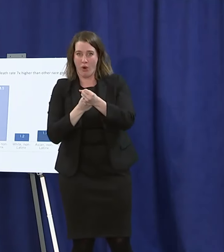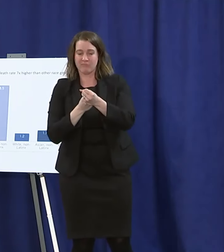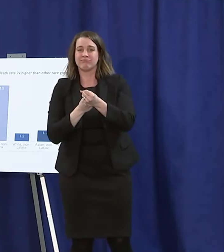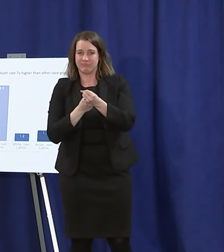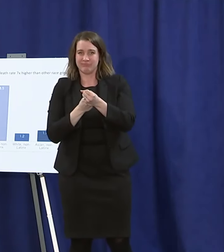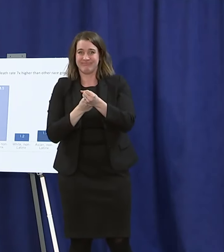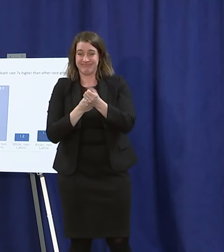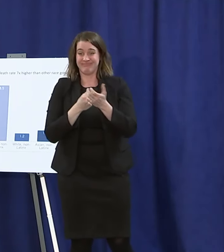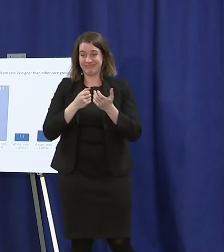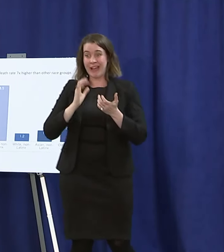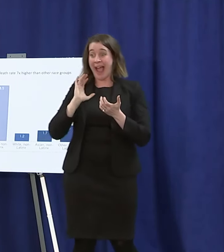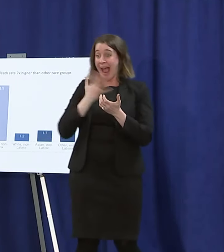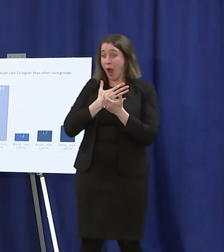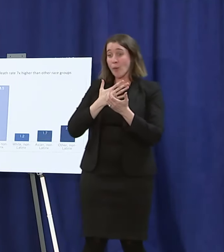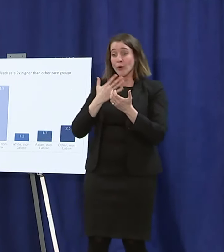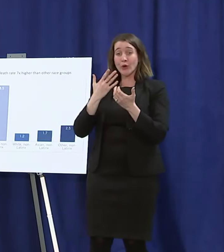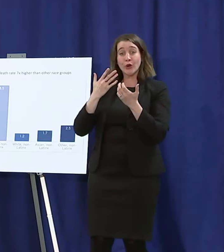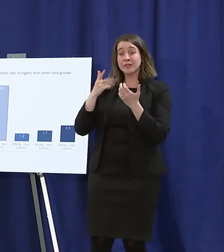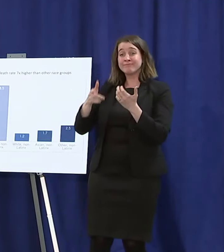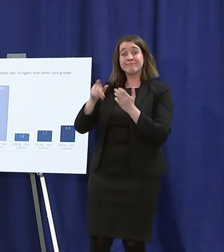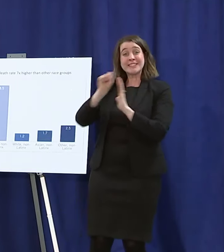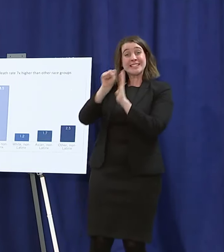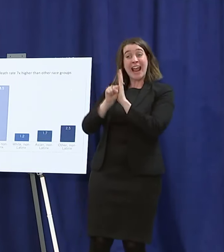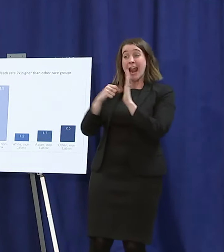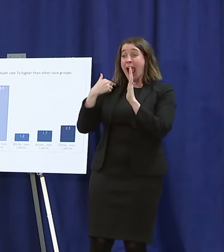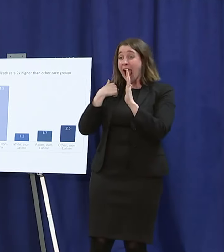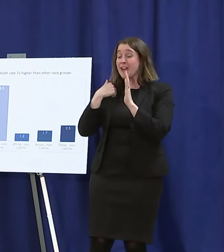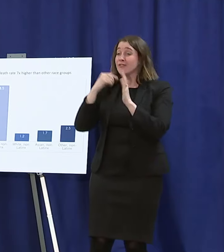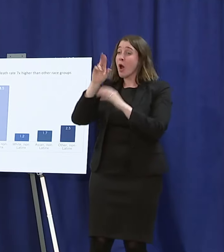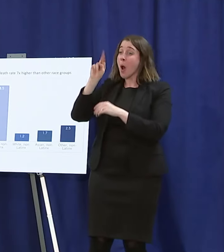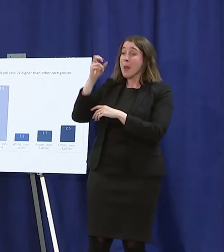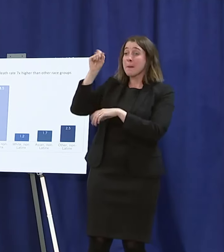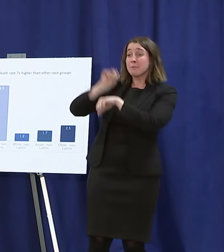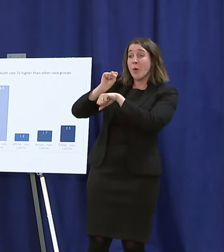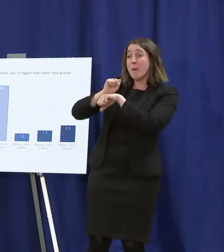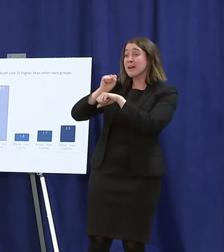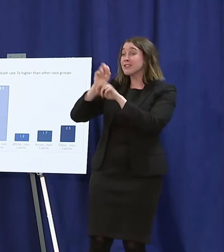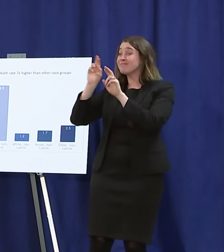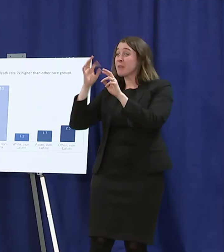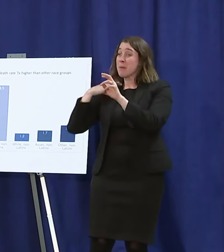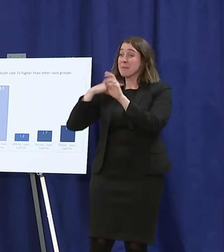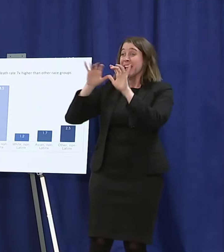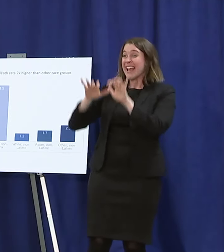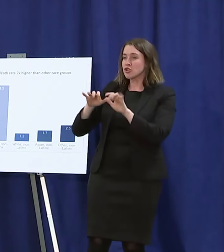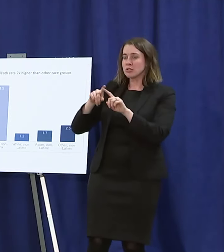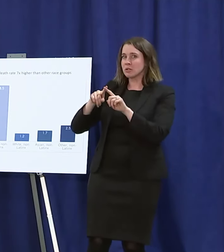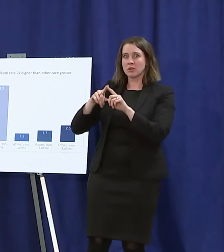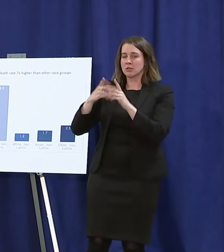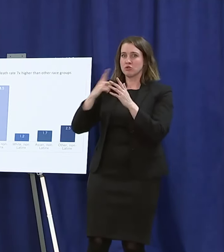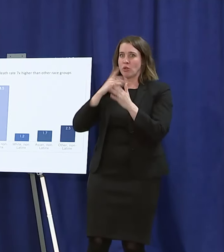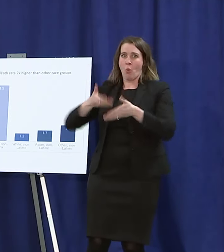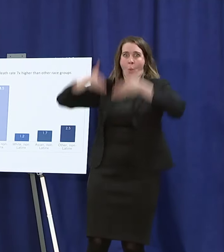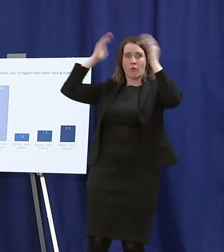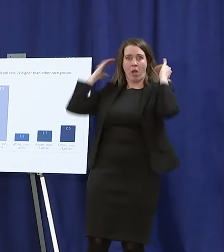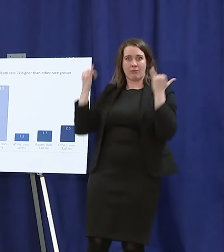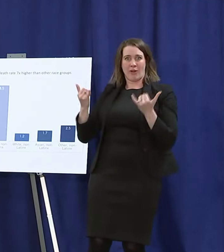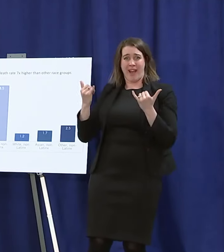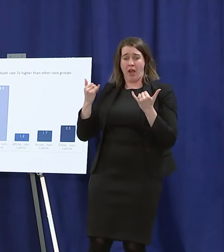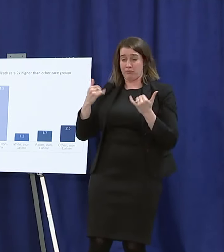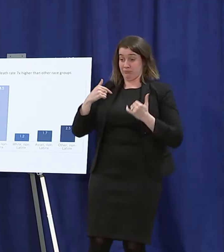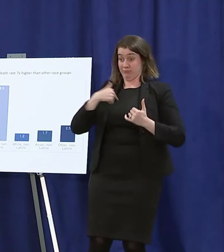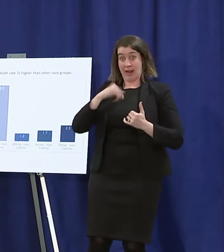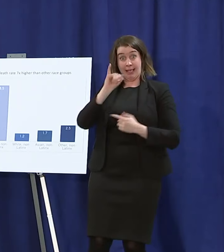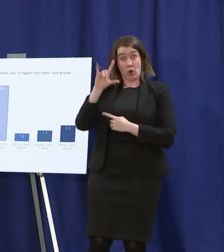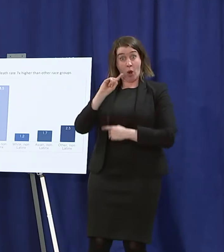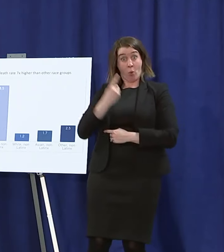of the underlying services for unemployment. I know that this is a problem that's not unique to Illinois. I've